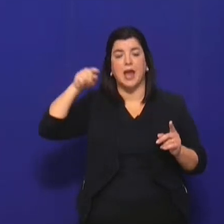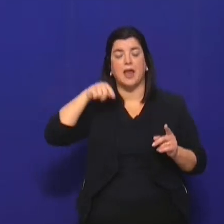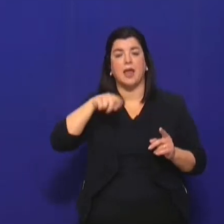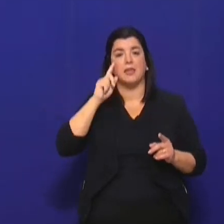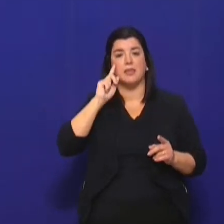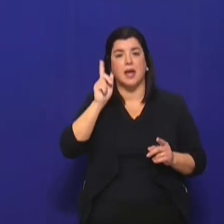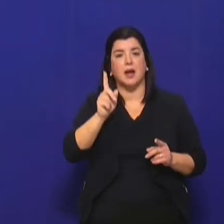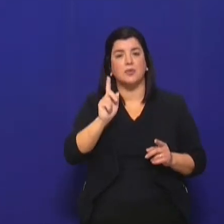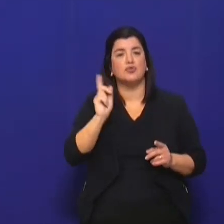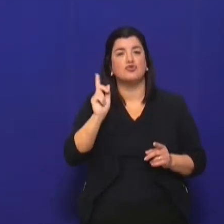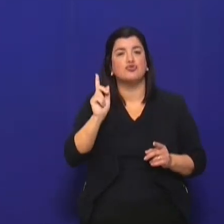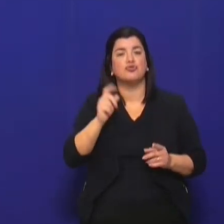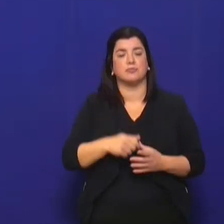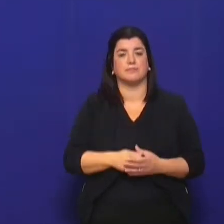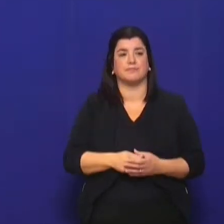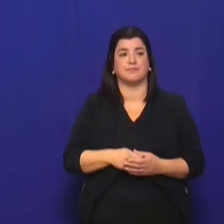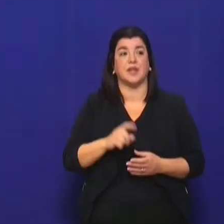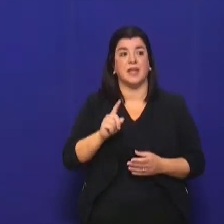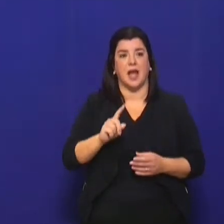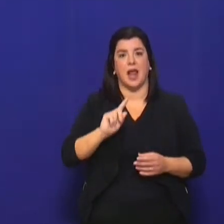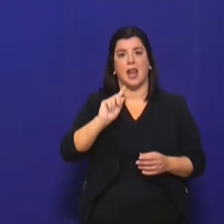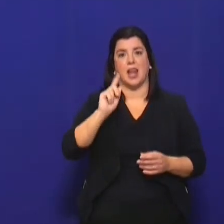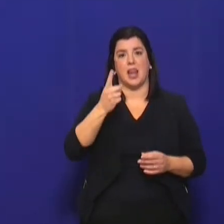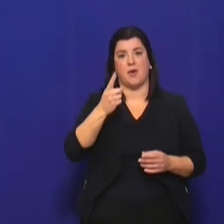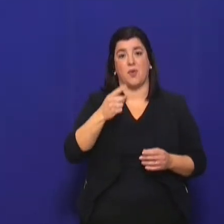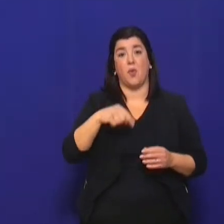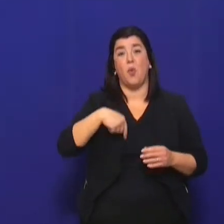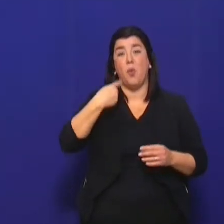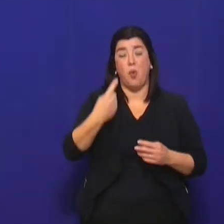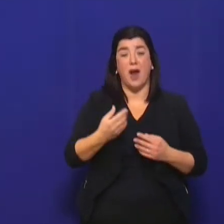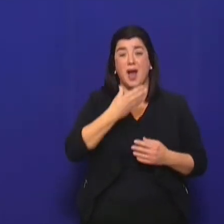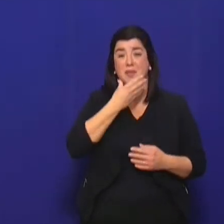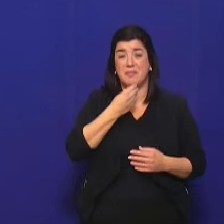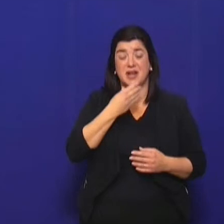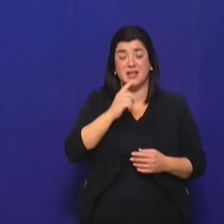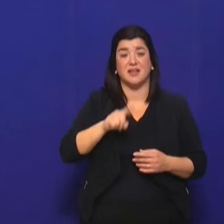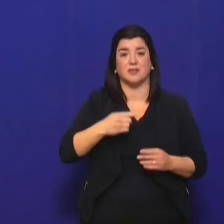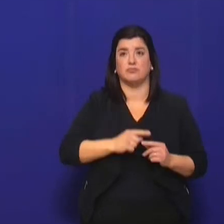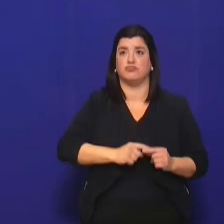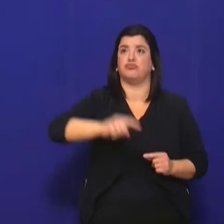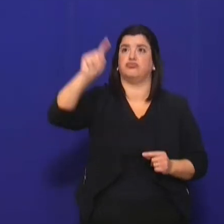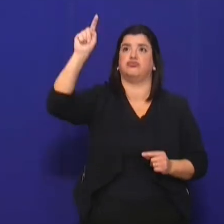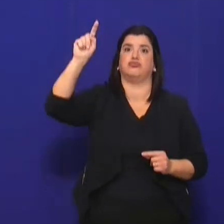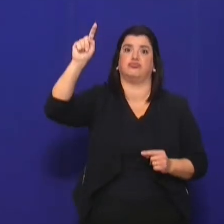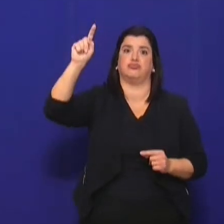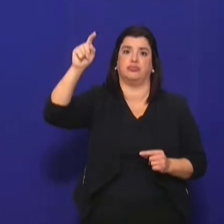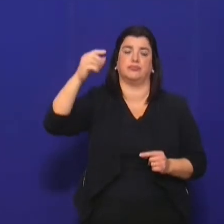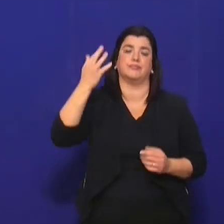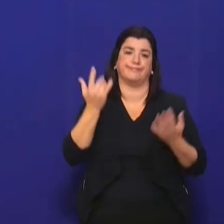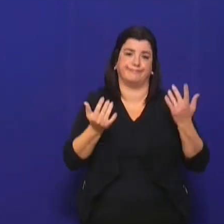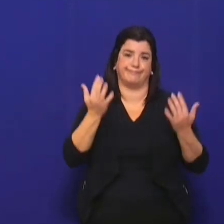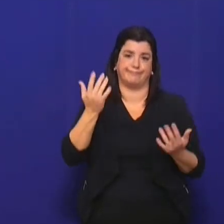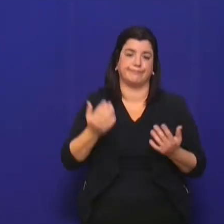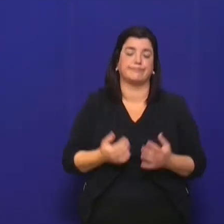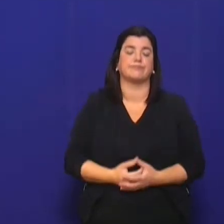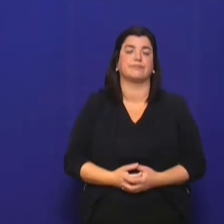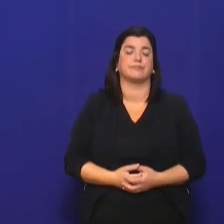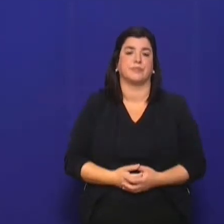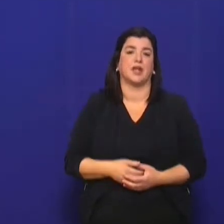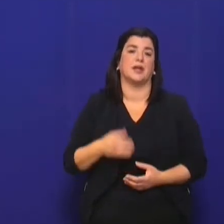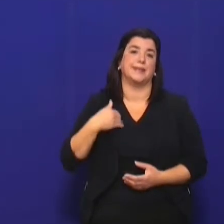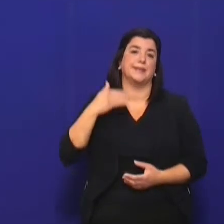li dan kellna il-wave li wara il-miliet propju reġa' żdiedu n-numru ta' każijiet. Propju kif